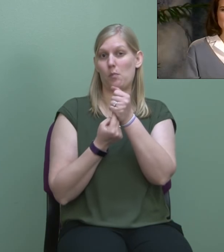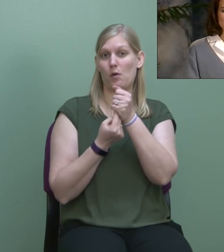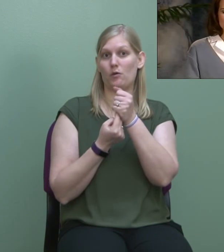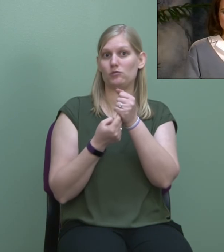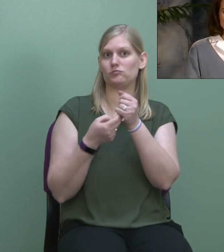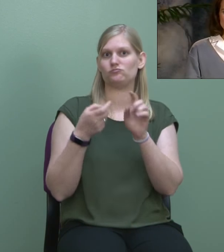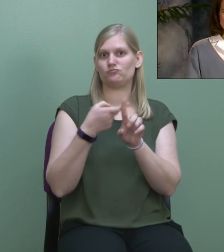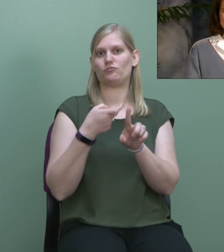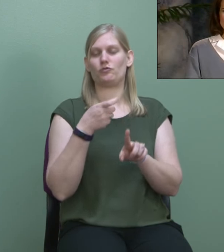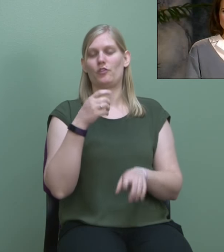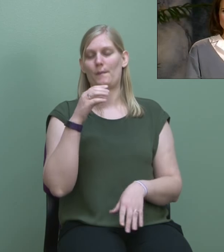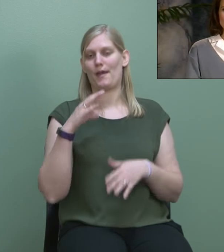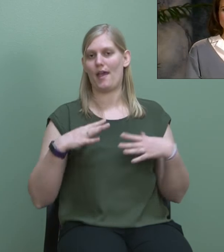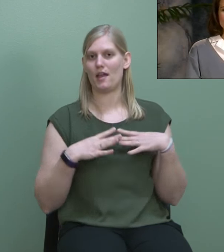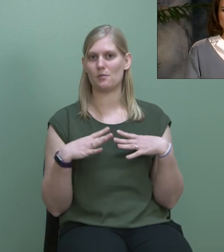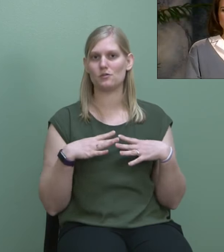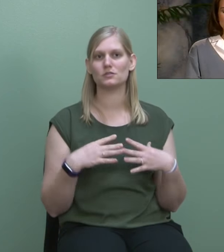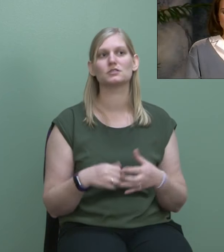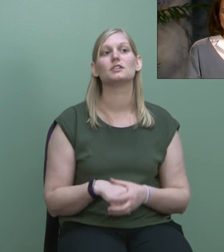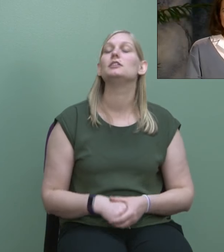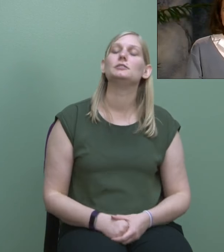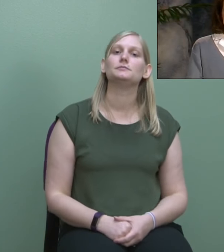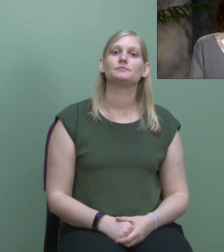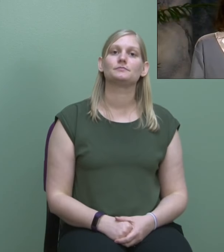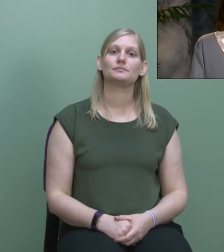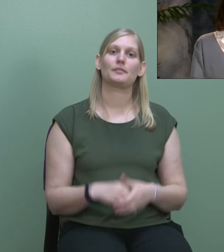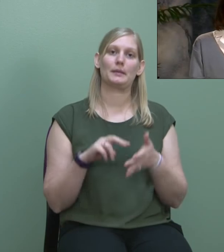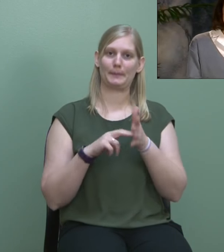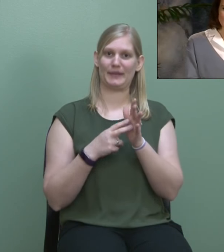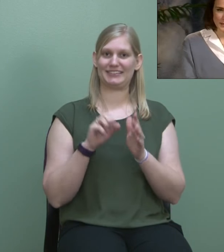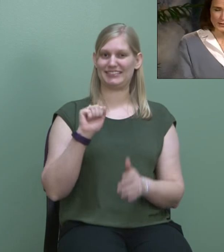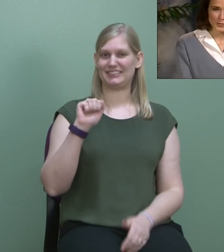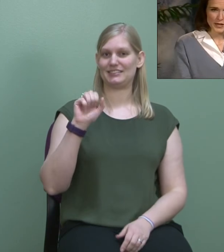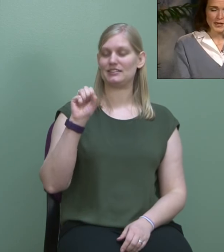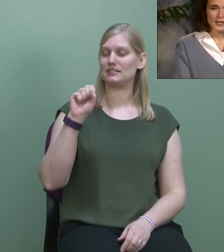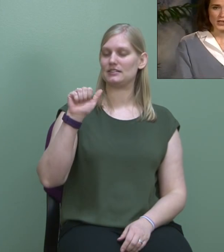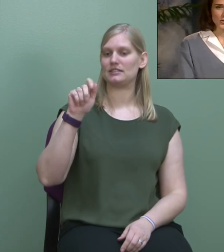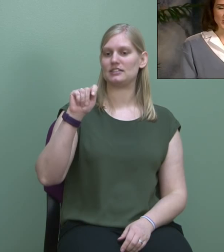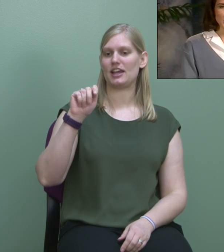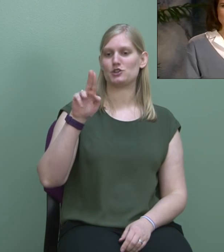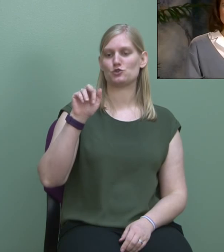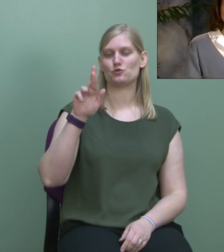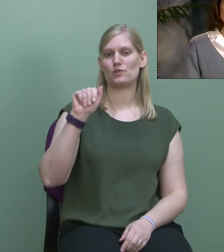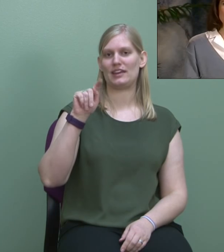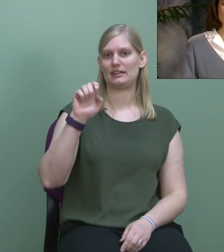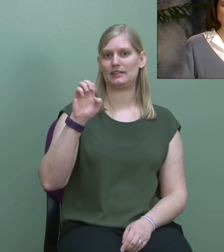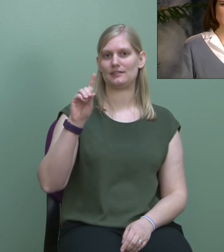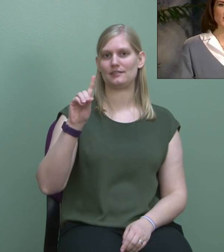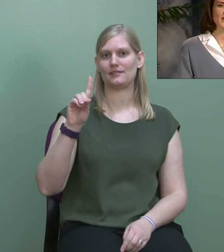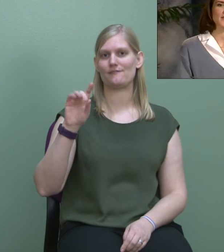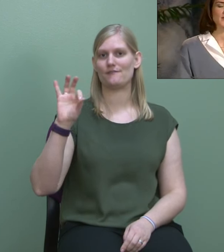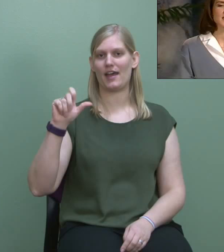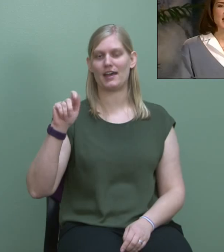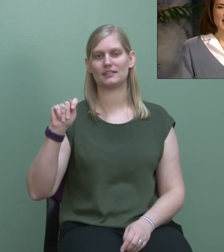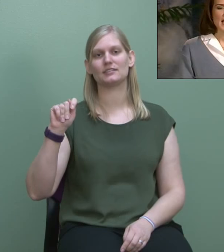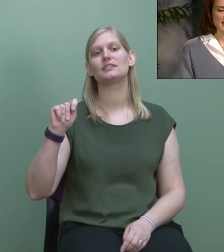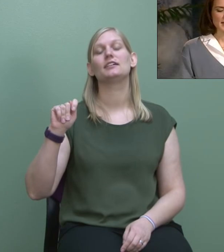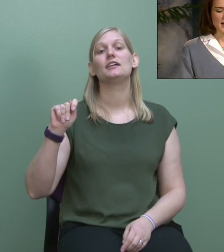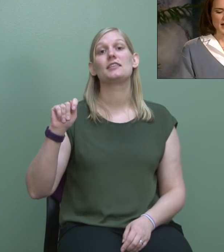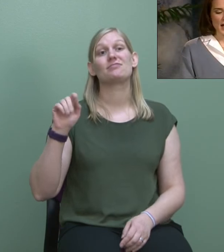this is saturated fat, which is especially something that we need to watch for, because this is what contributes to cholesterol